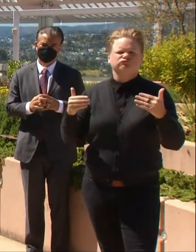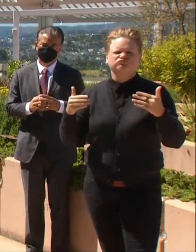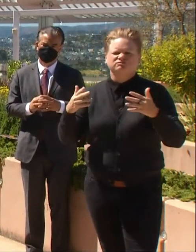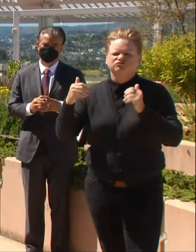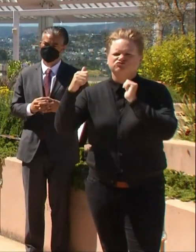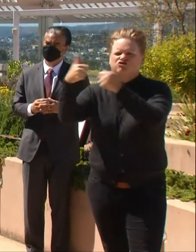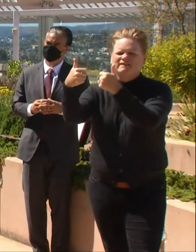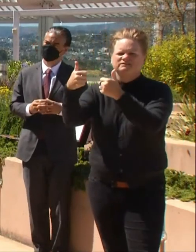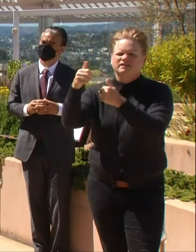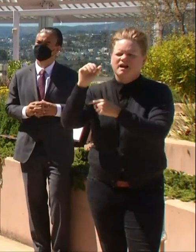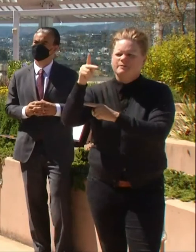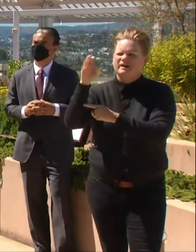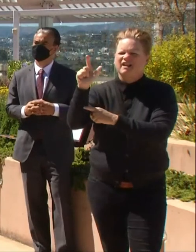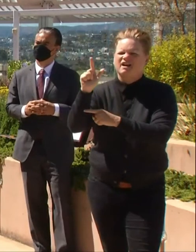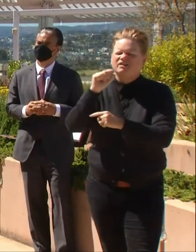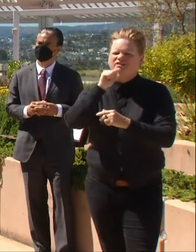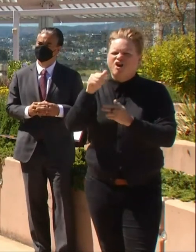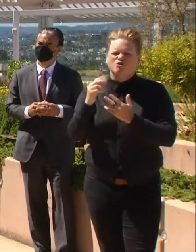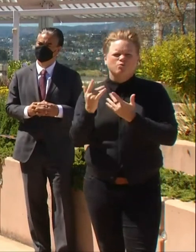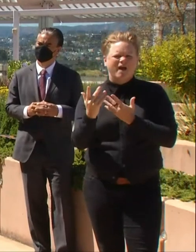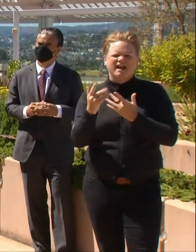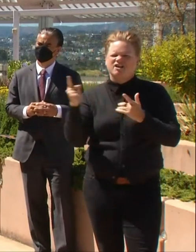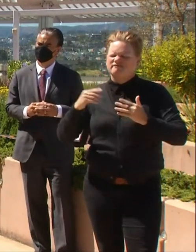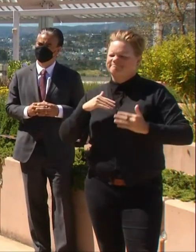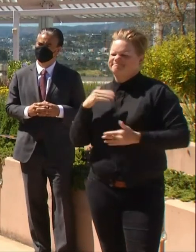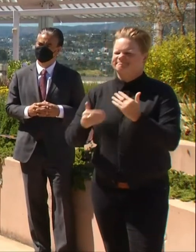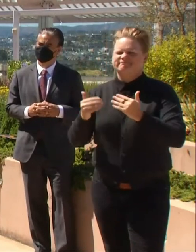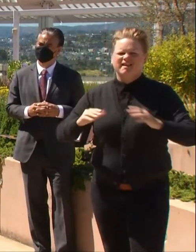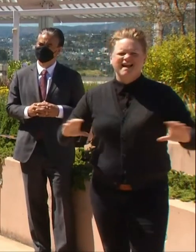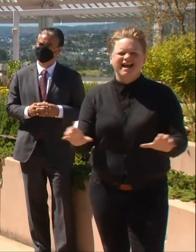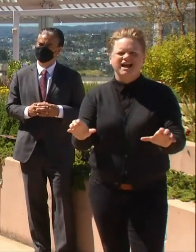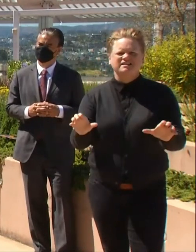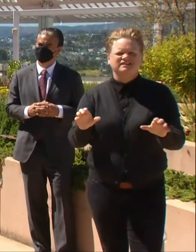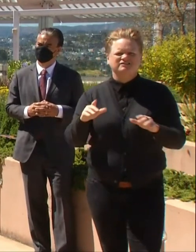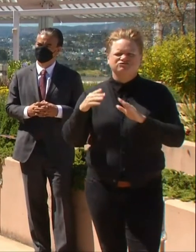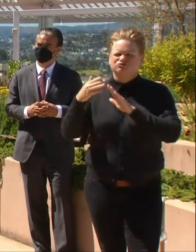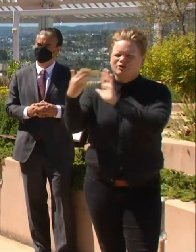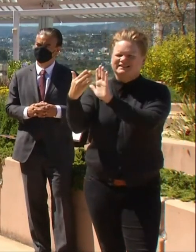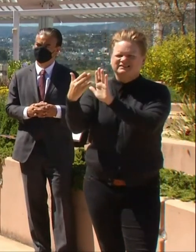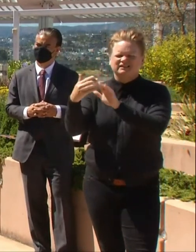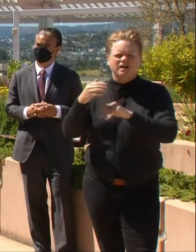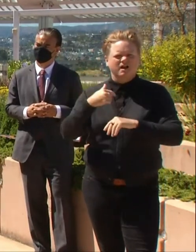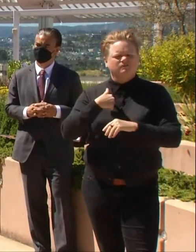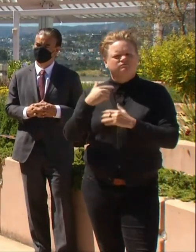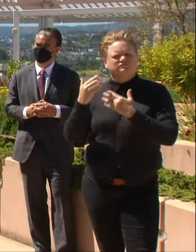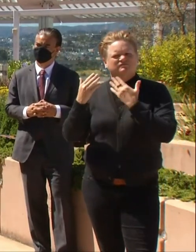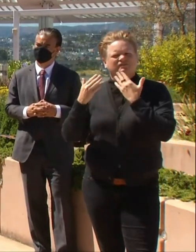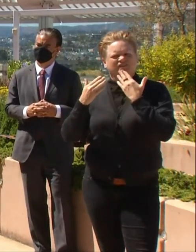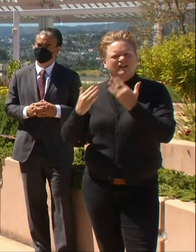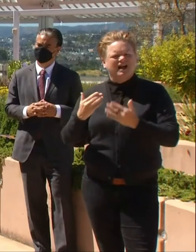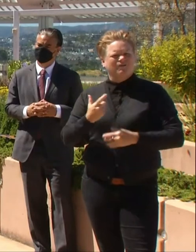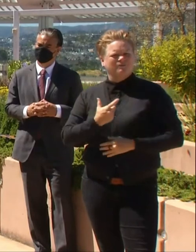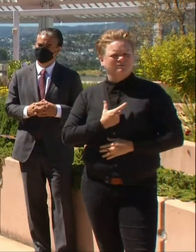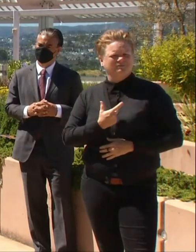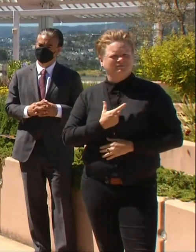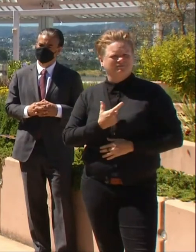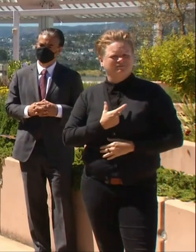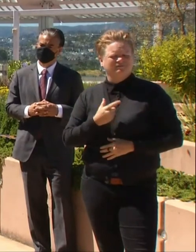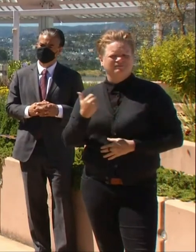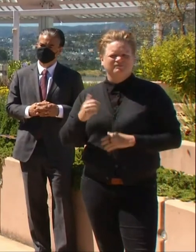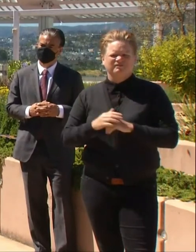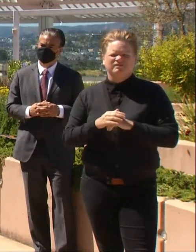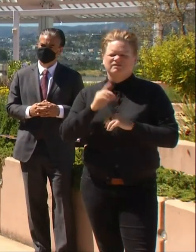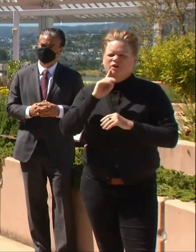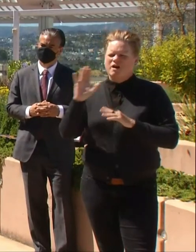not wavering, and moving courageously forward with this appeal. I want to thank the Mayor, London Breed, for exceptional leadership going